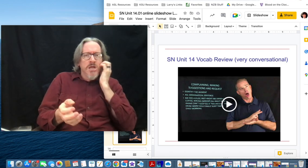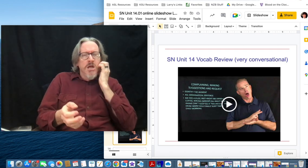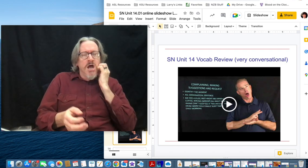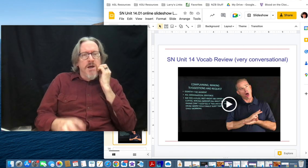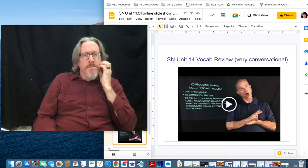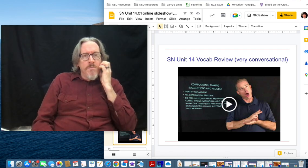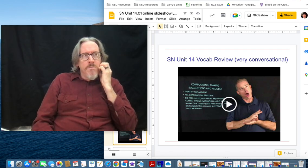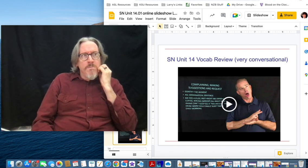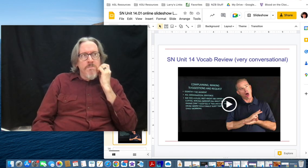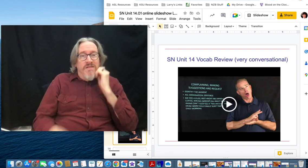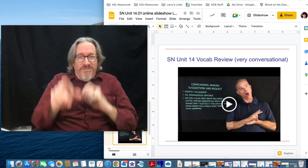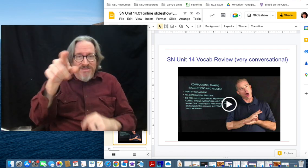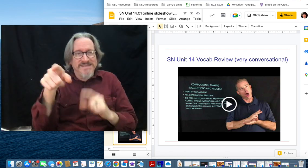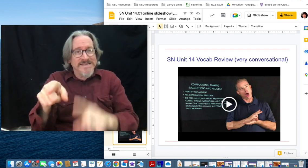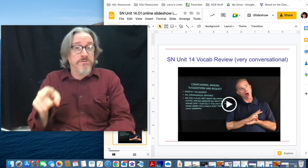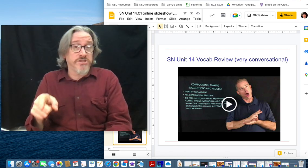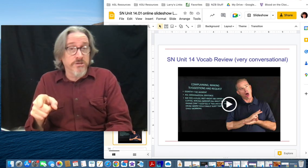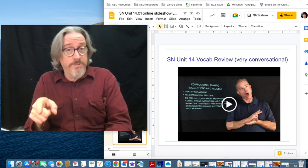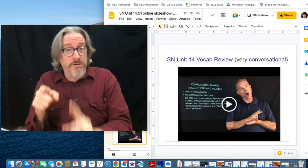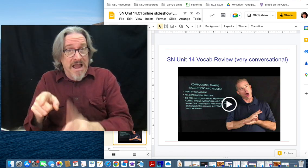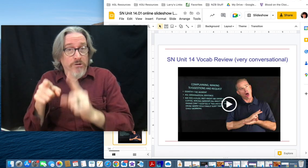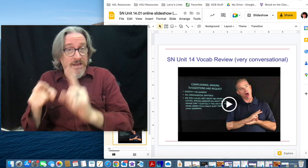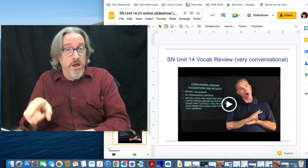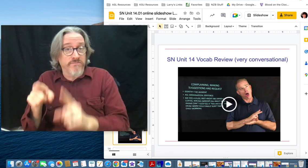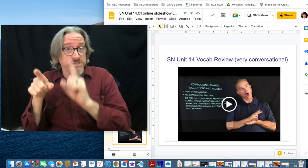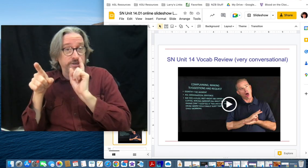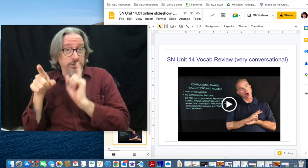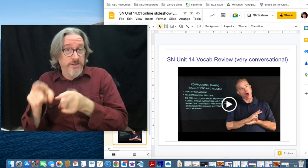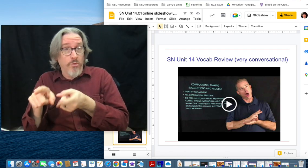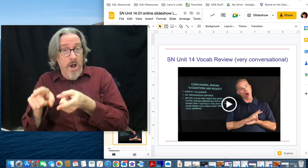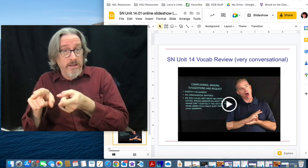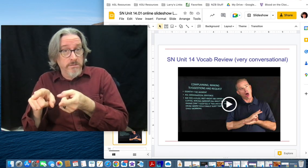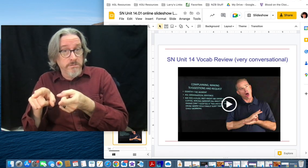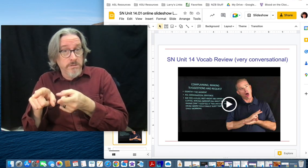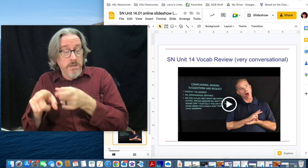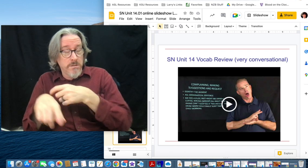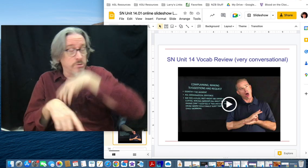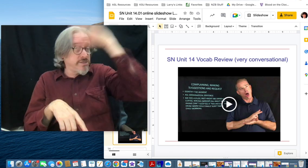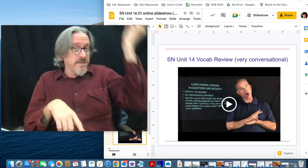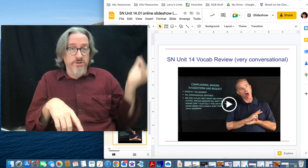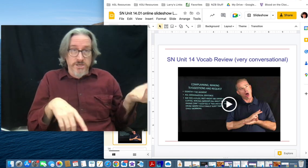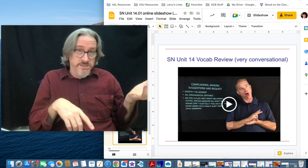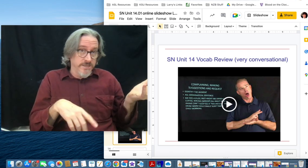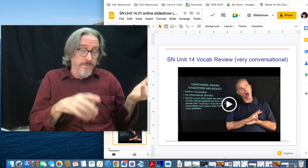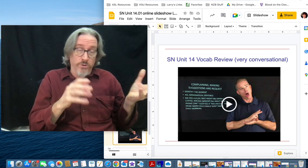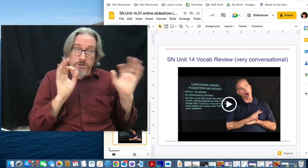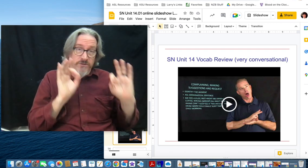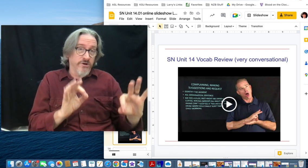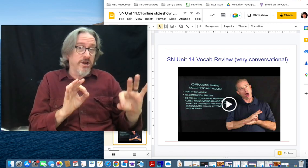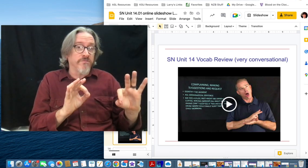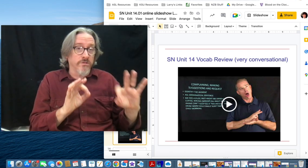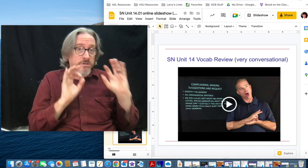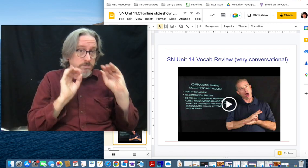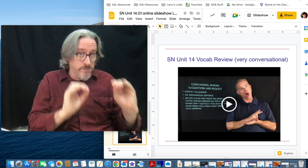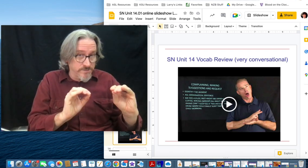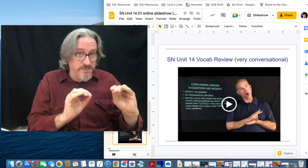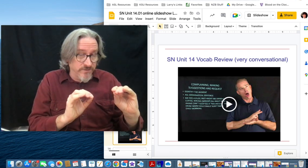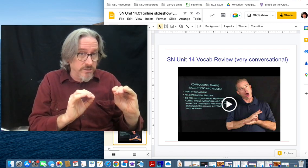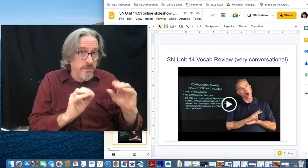clear, this is how it's going to appear out in conversation in the wild. Most of the time, you're going to see people who are going to be very careful